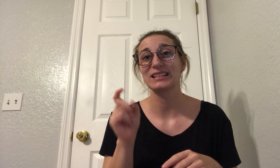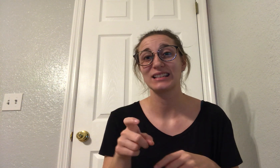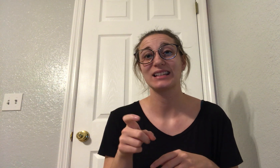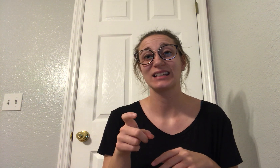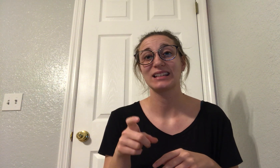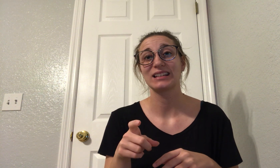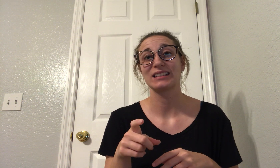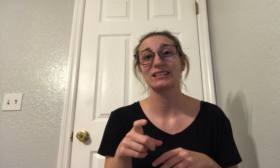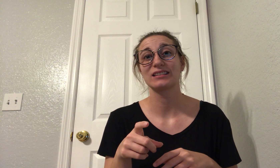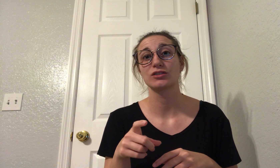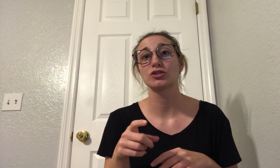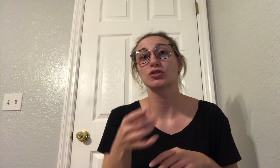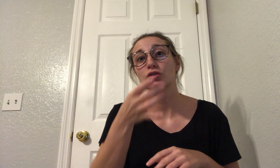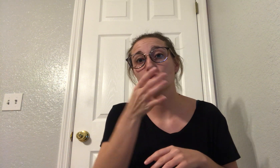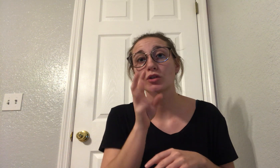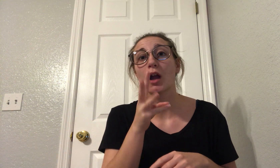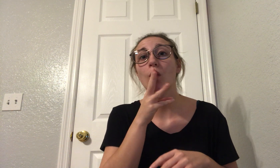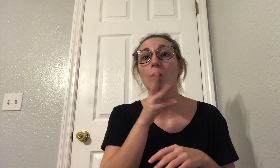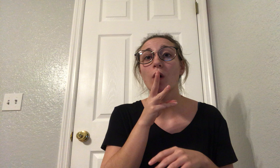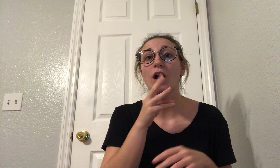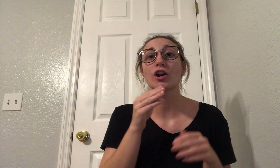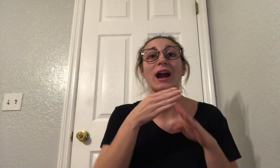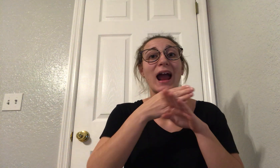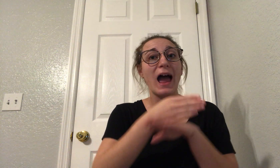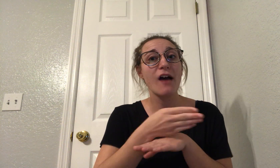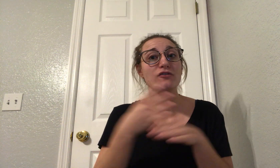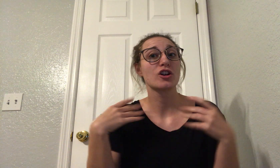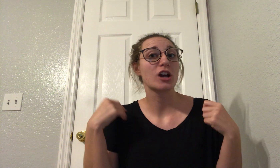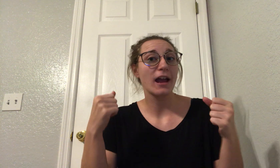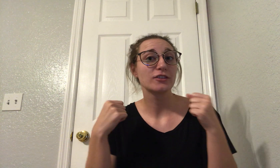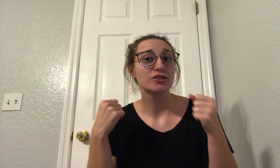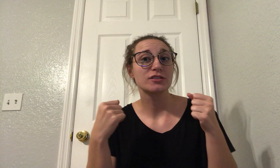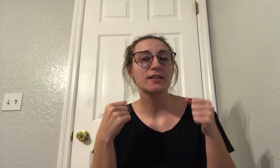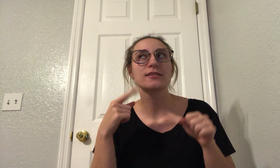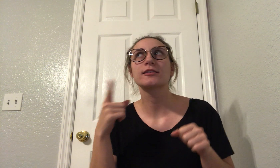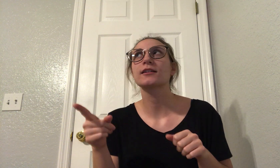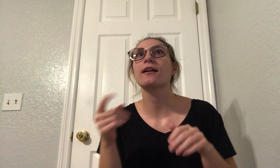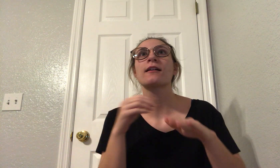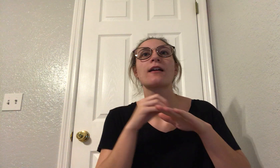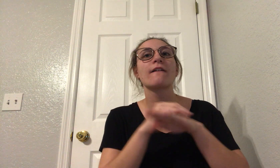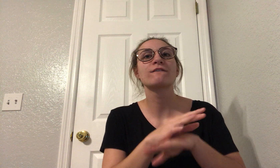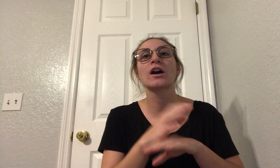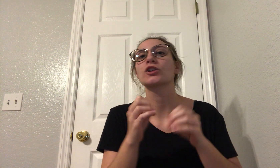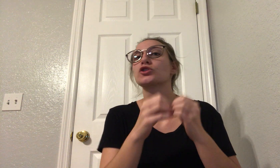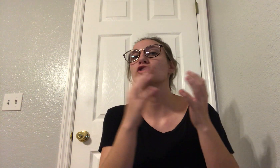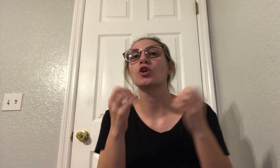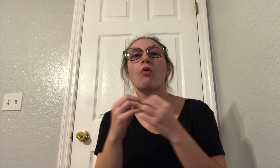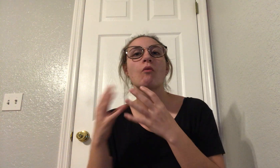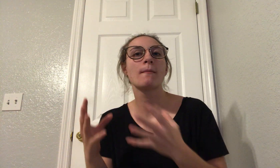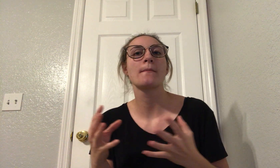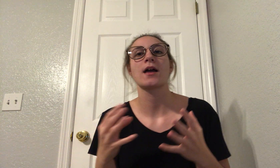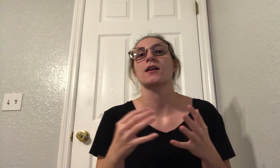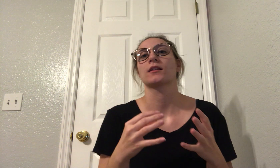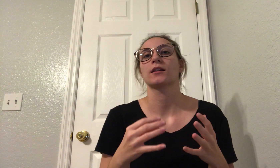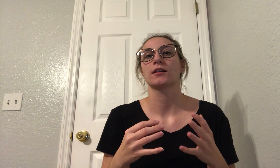after modest exercise. So dehydration affects so many different aspects of our bodies and